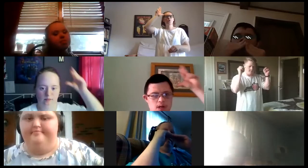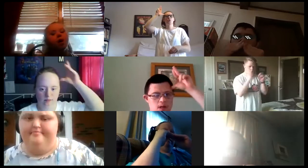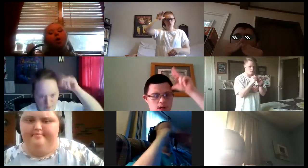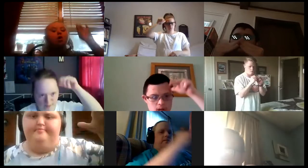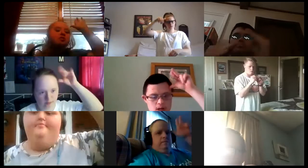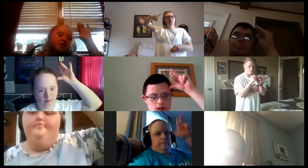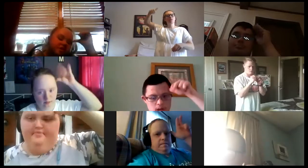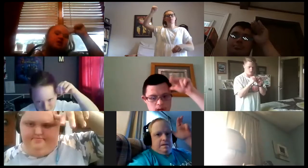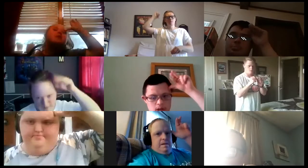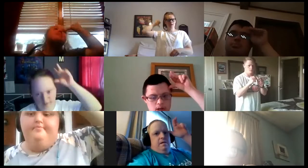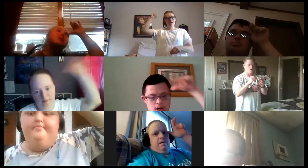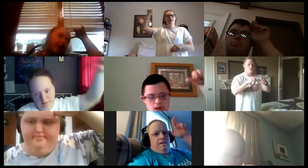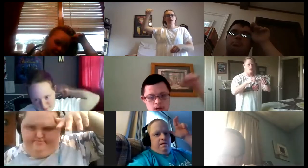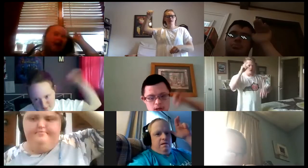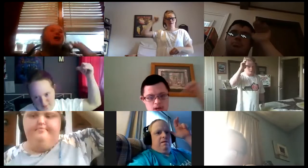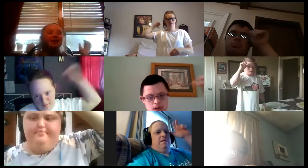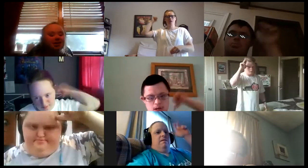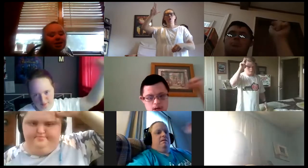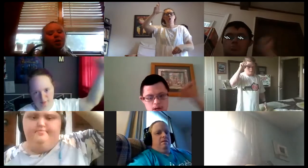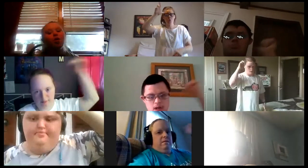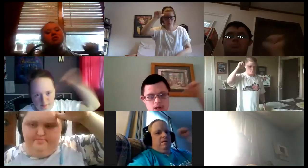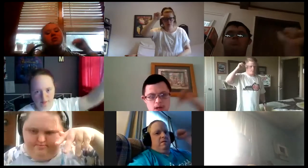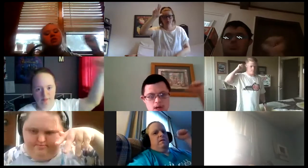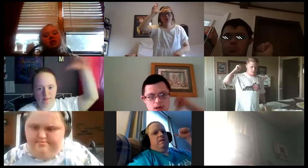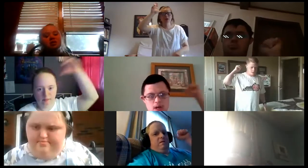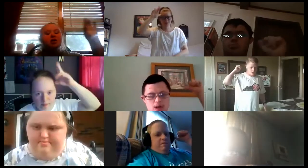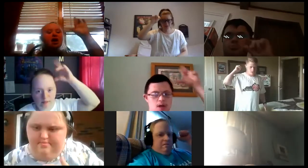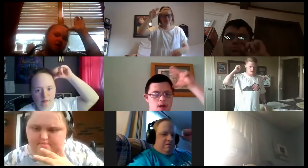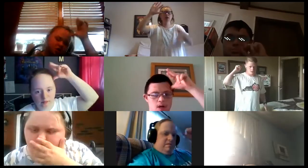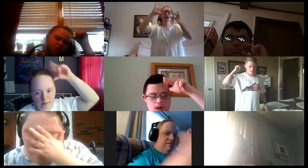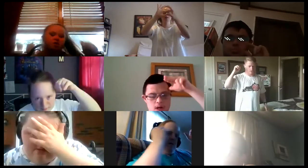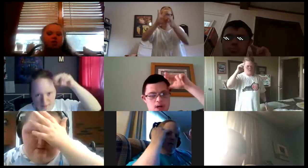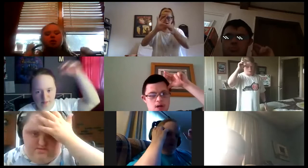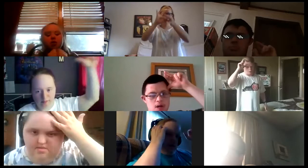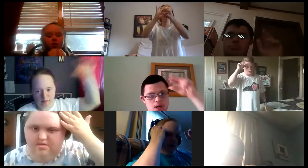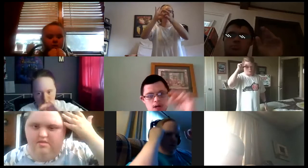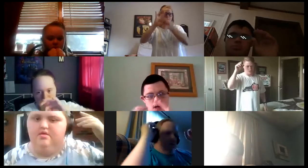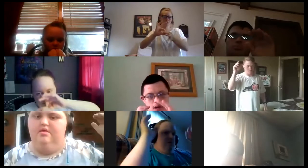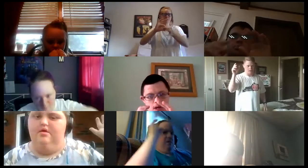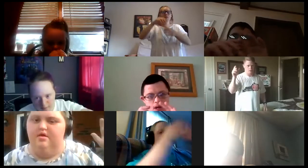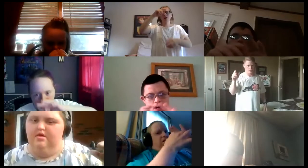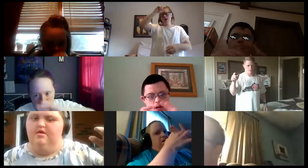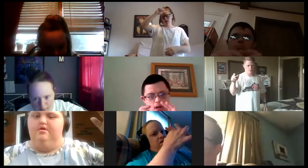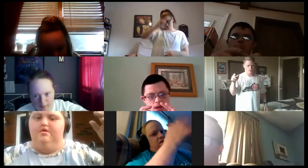horses in the back horse like his head